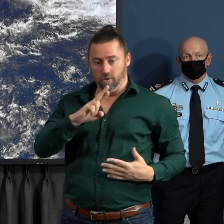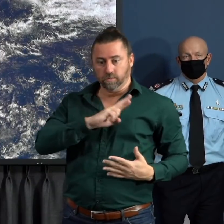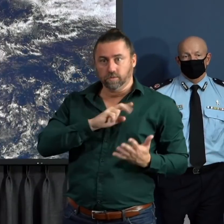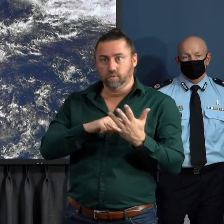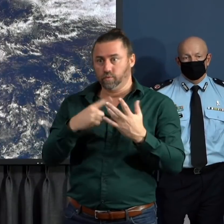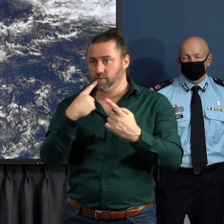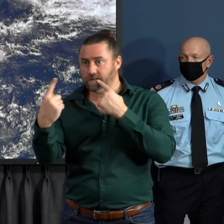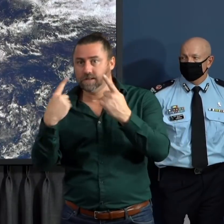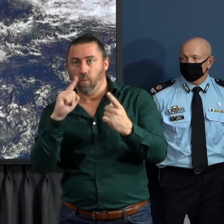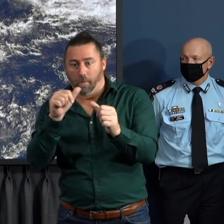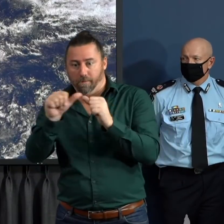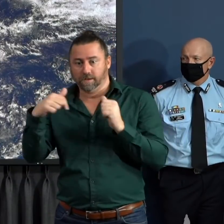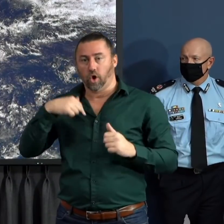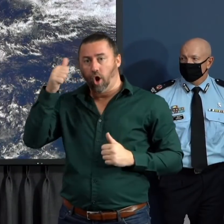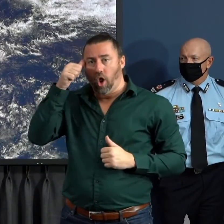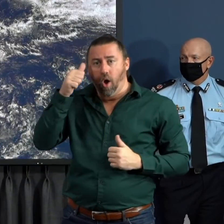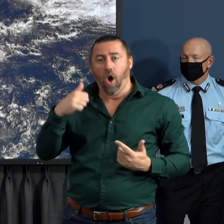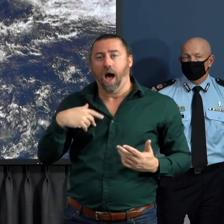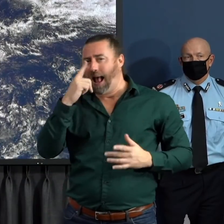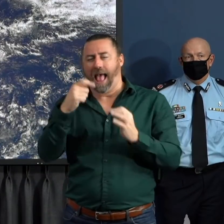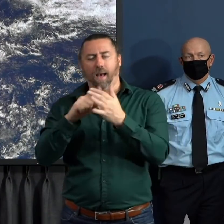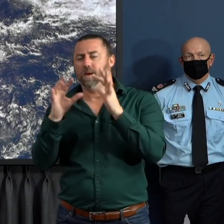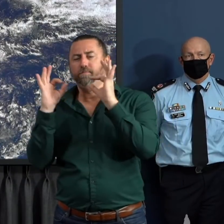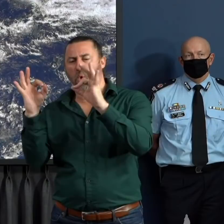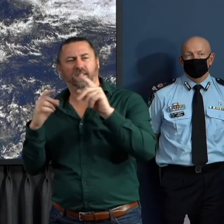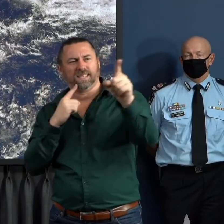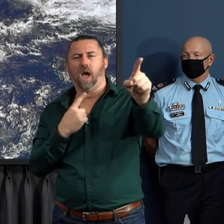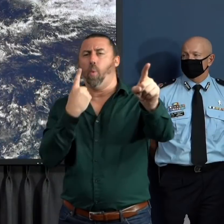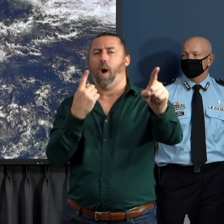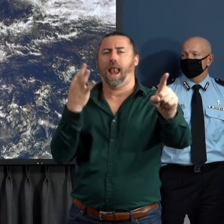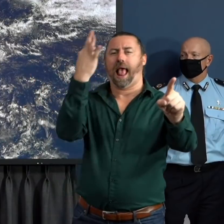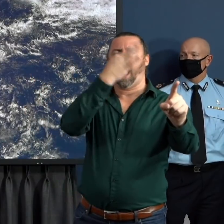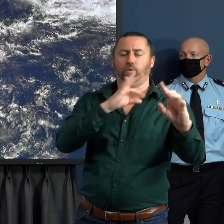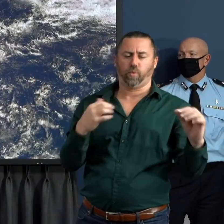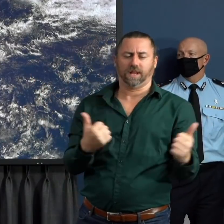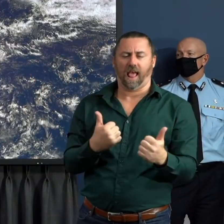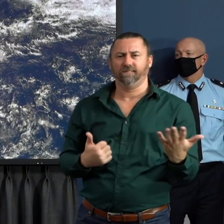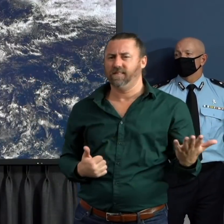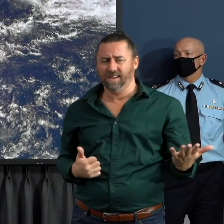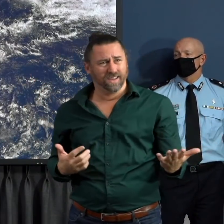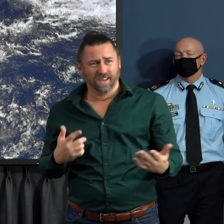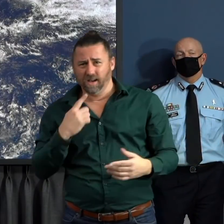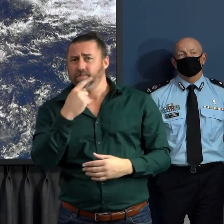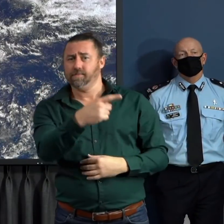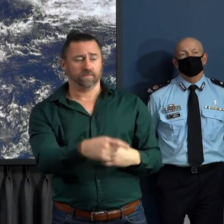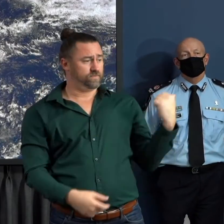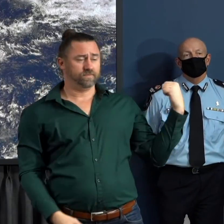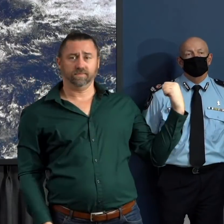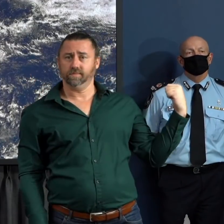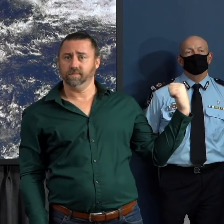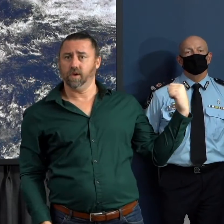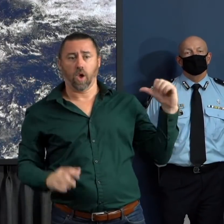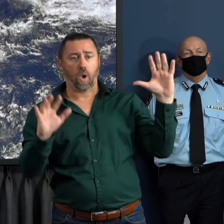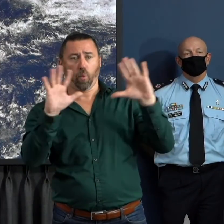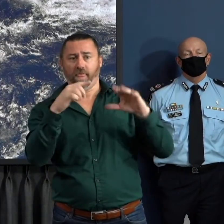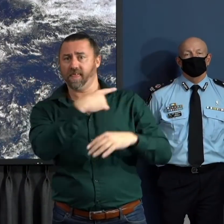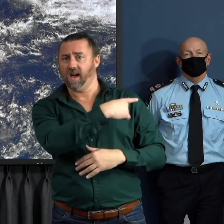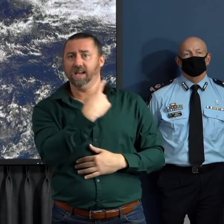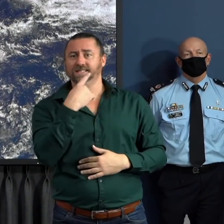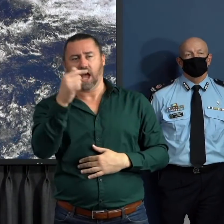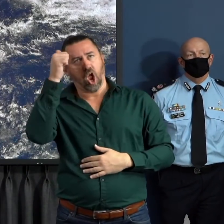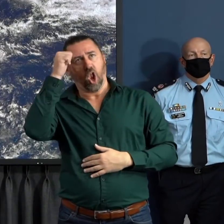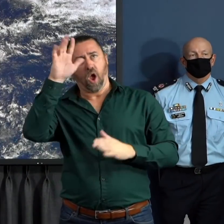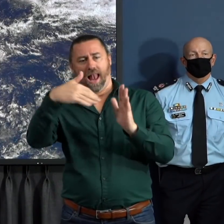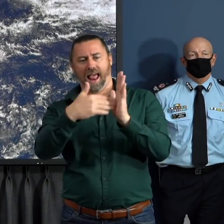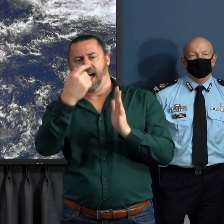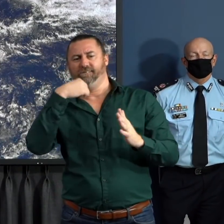time. Is it perfect? Not always. But an hour is not enough, it's important. An hour is not enough. If the Bureau of Meteorology has just said they've known for